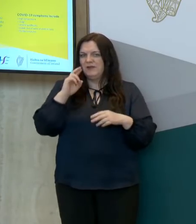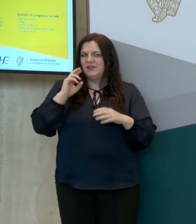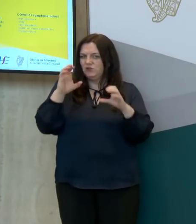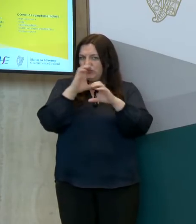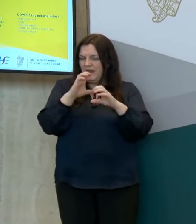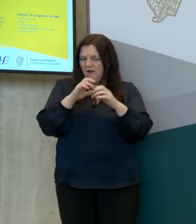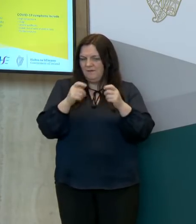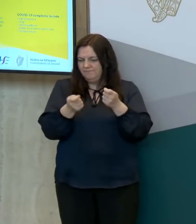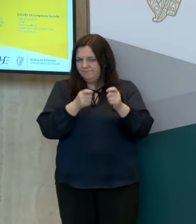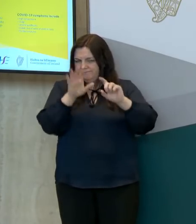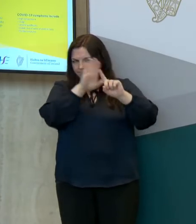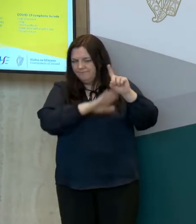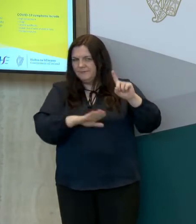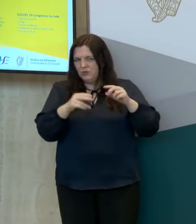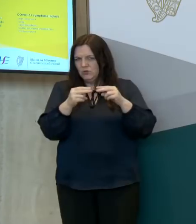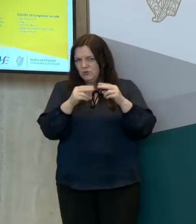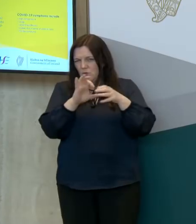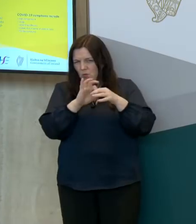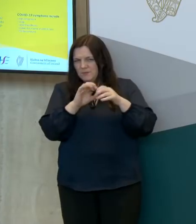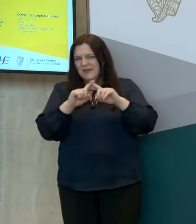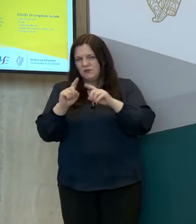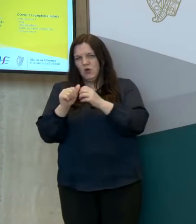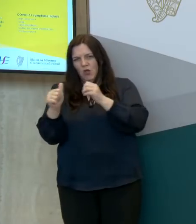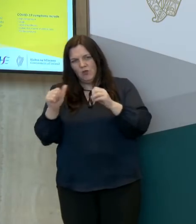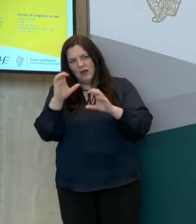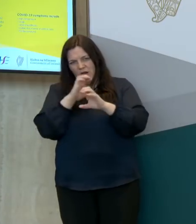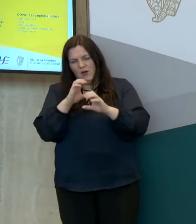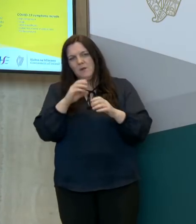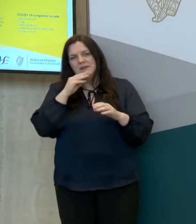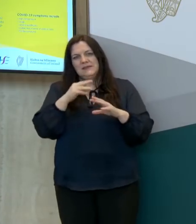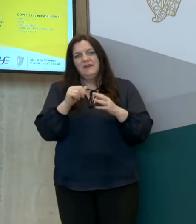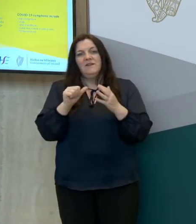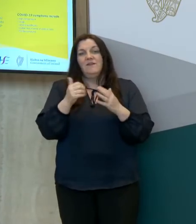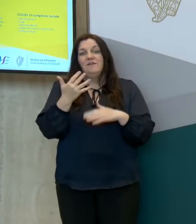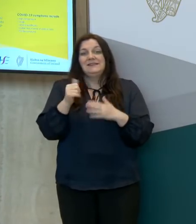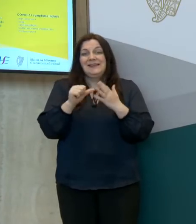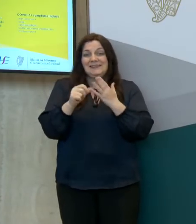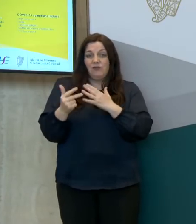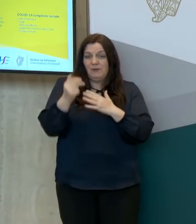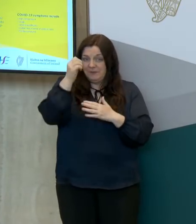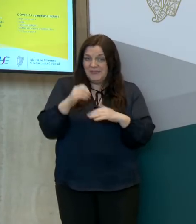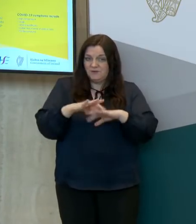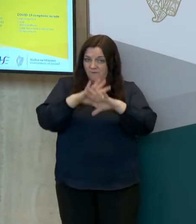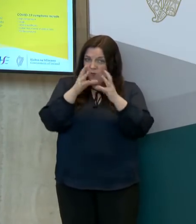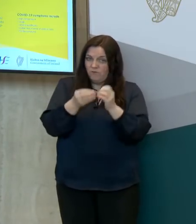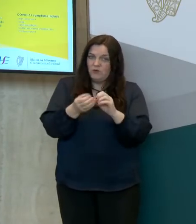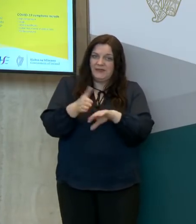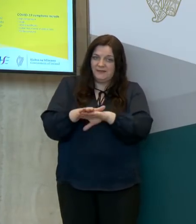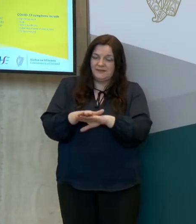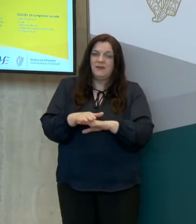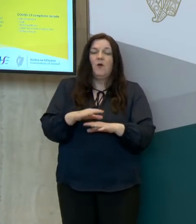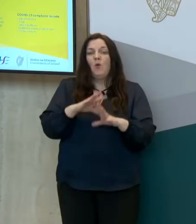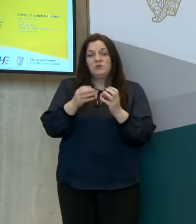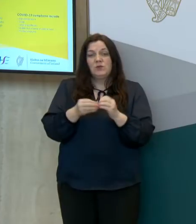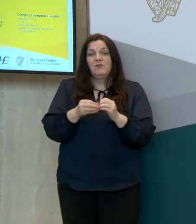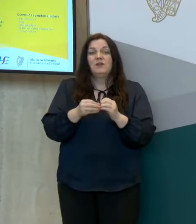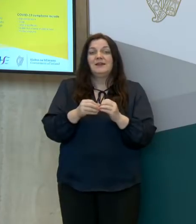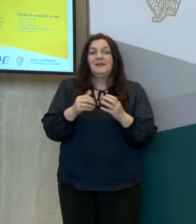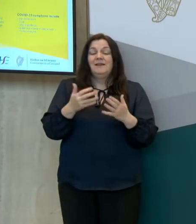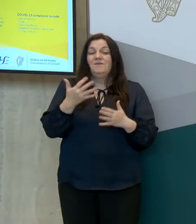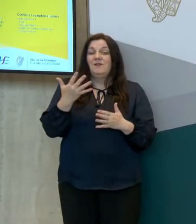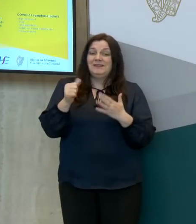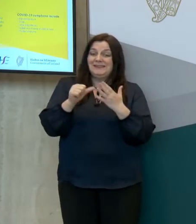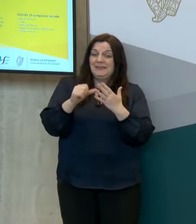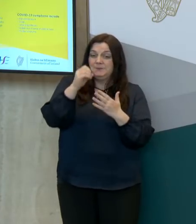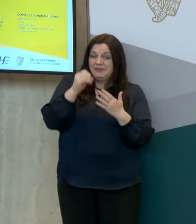facilities, representing 63% of all deaths. And of those, 991, or 56% of all deaths,